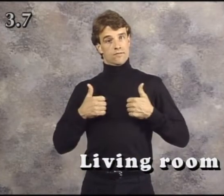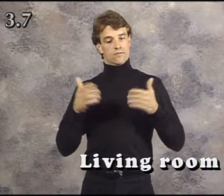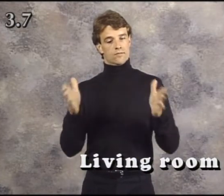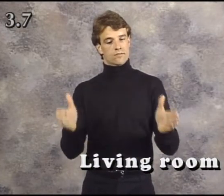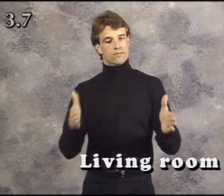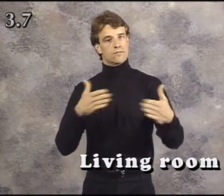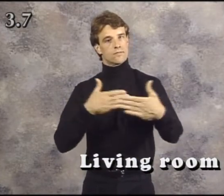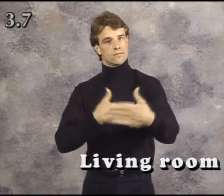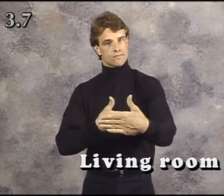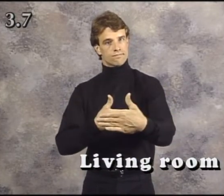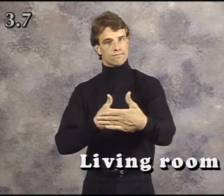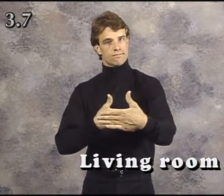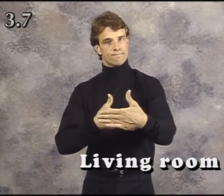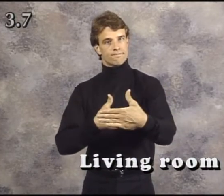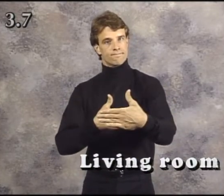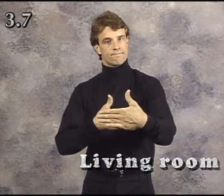Living room.